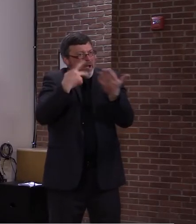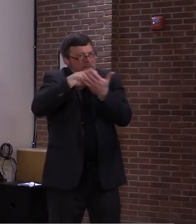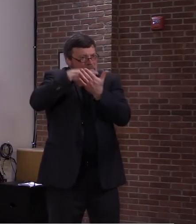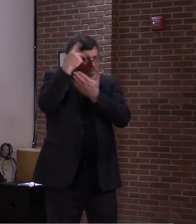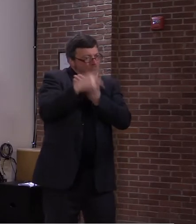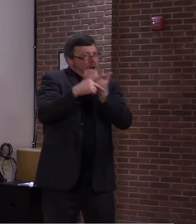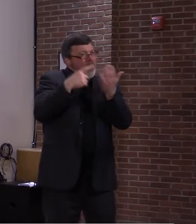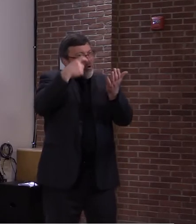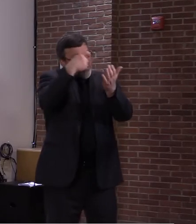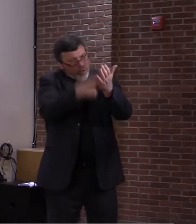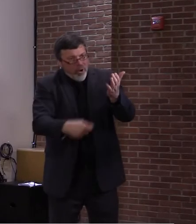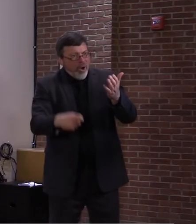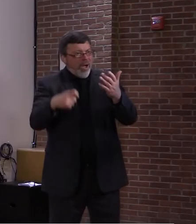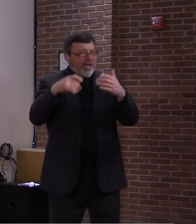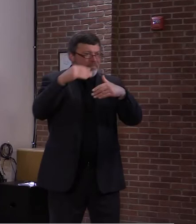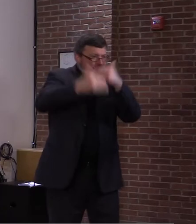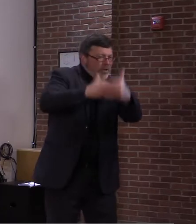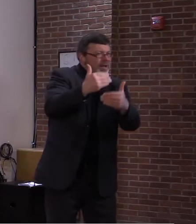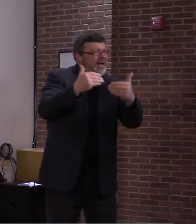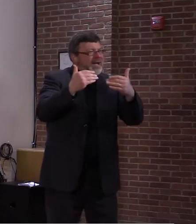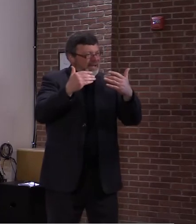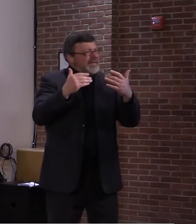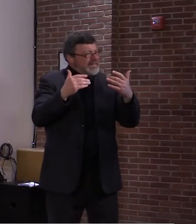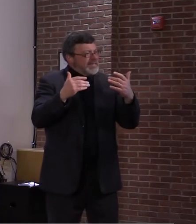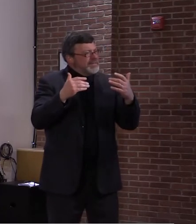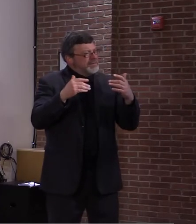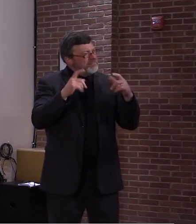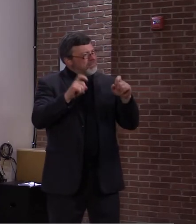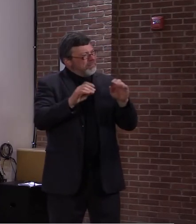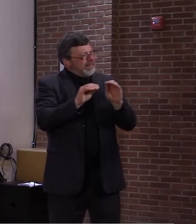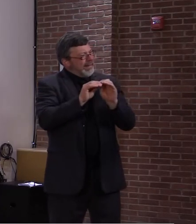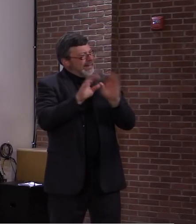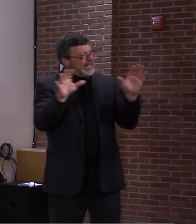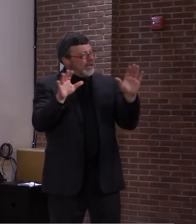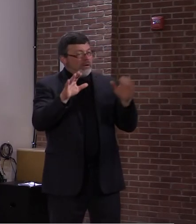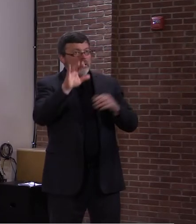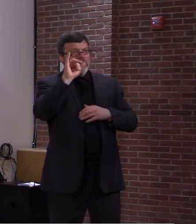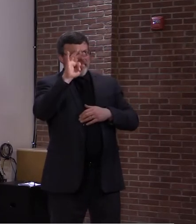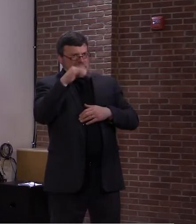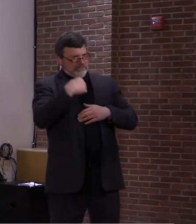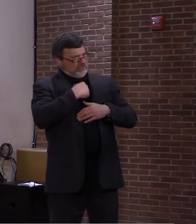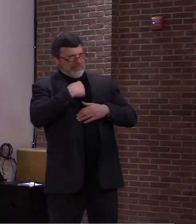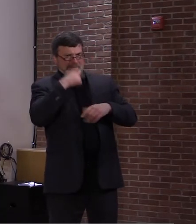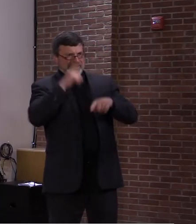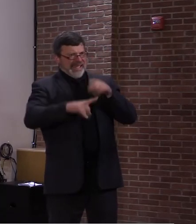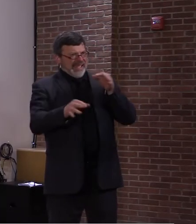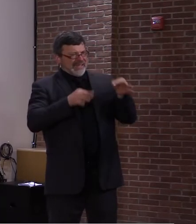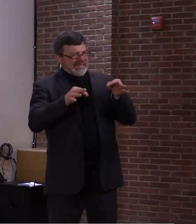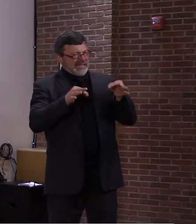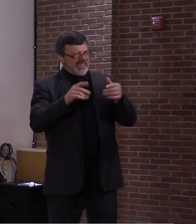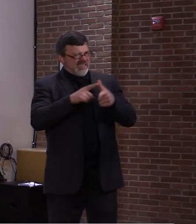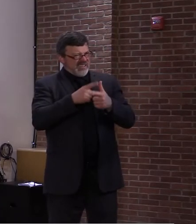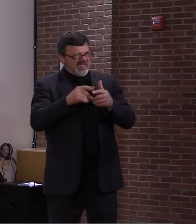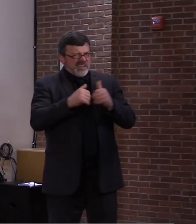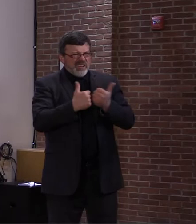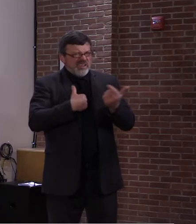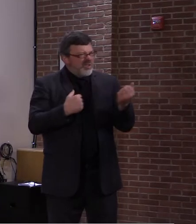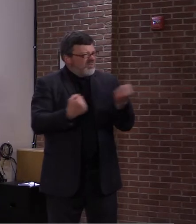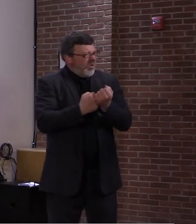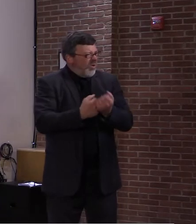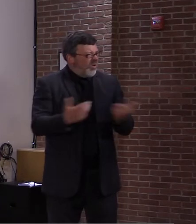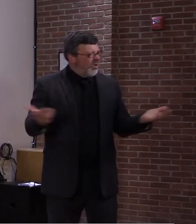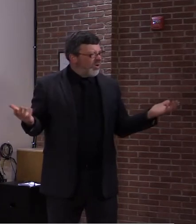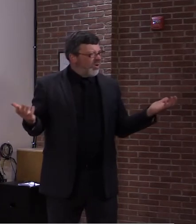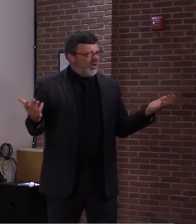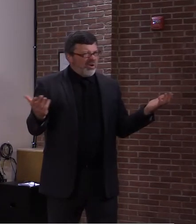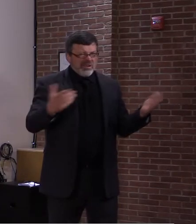I could describe what this does at this point in time. And I sure don't know how much it's going to cost or who it's going to impact. Isn't